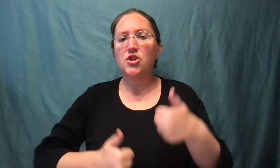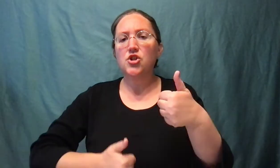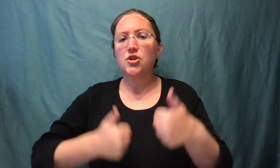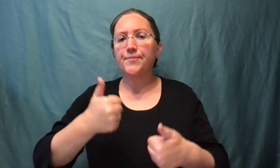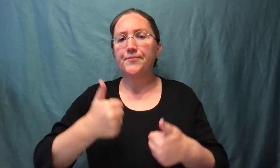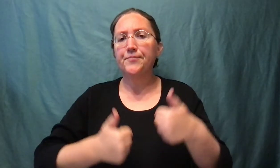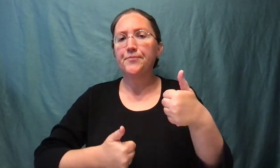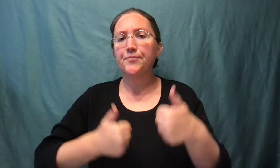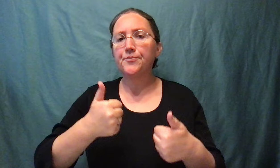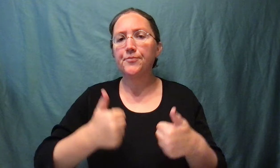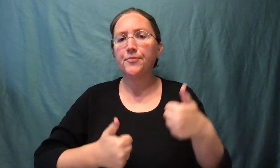Which?